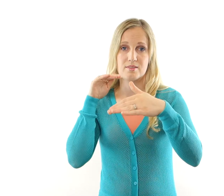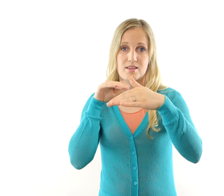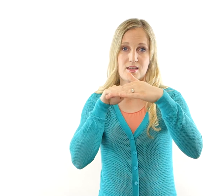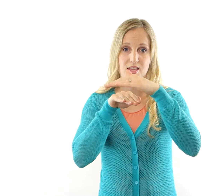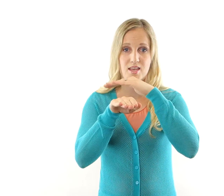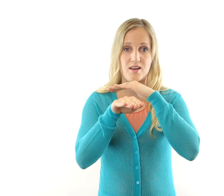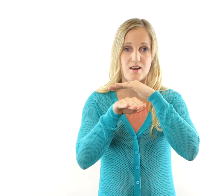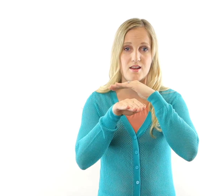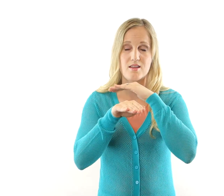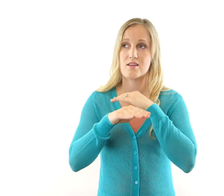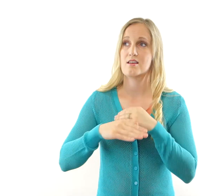In